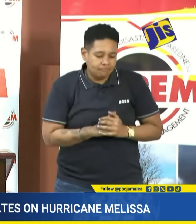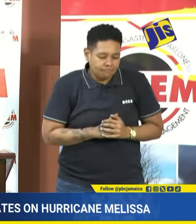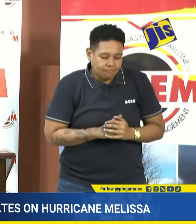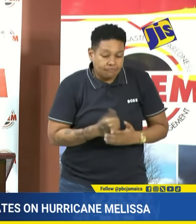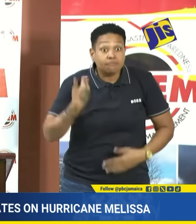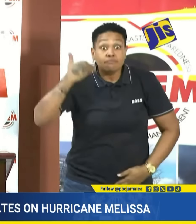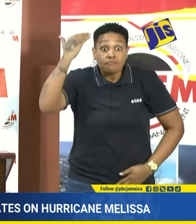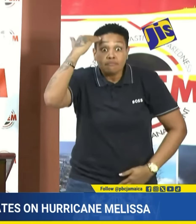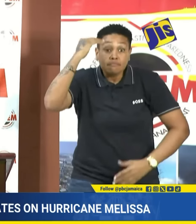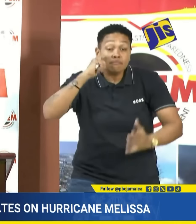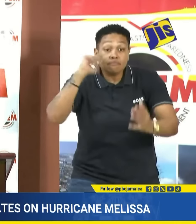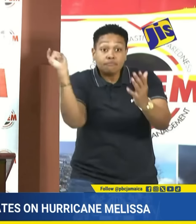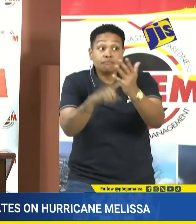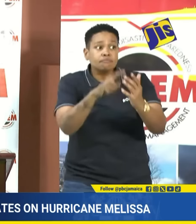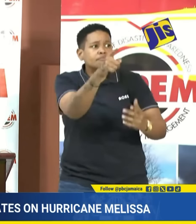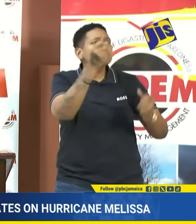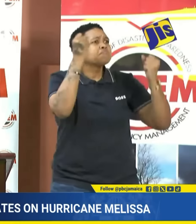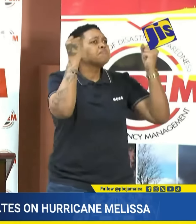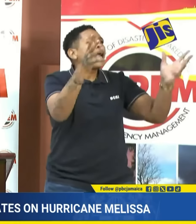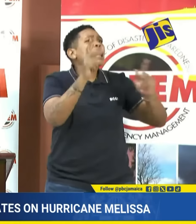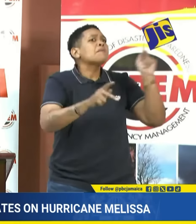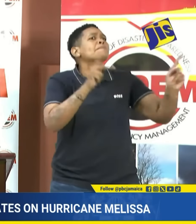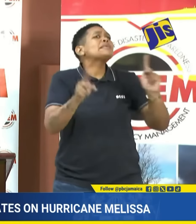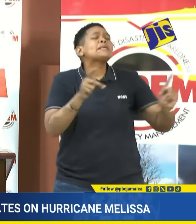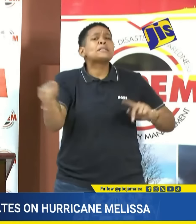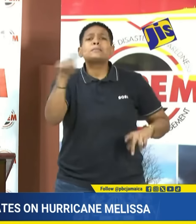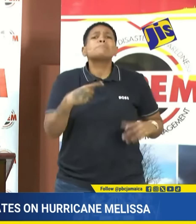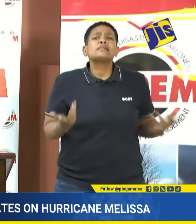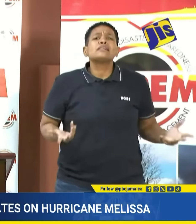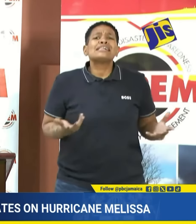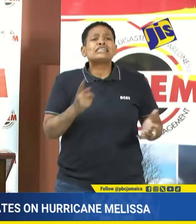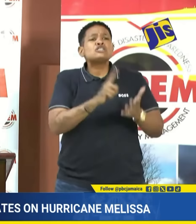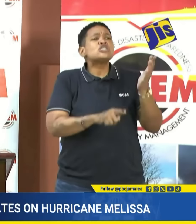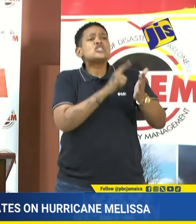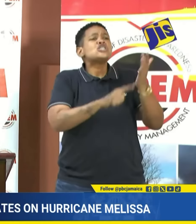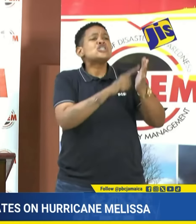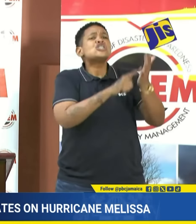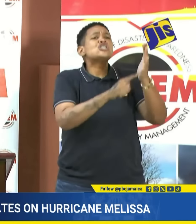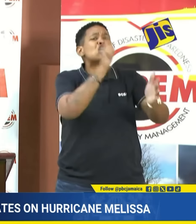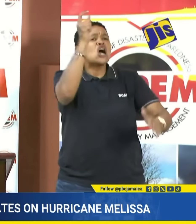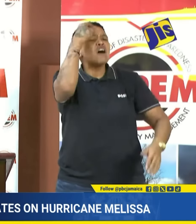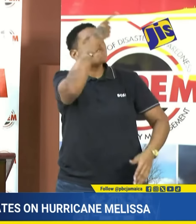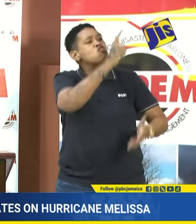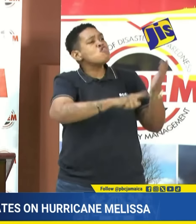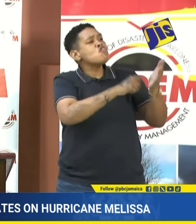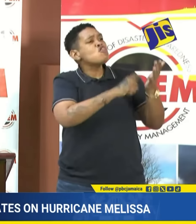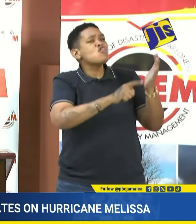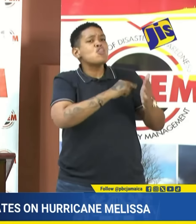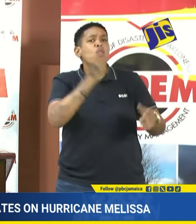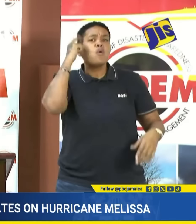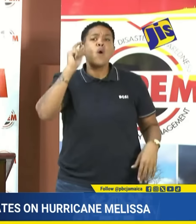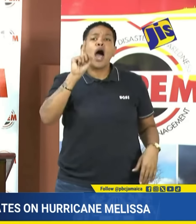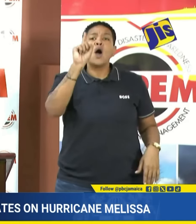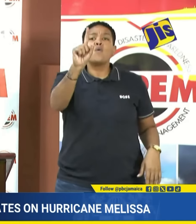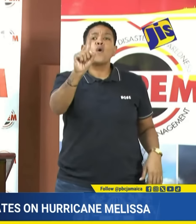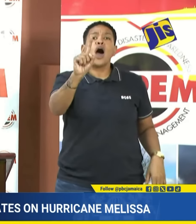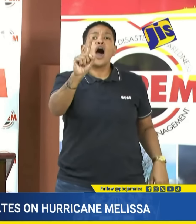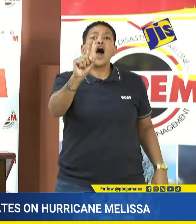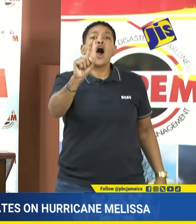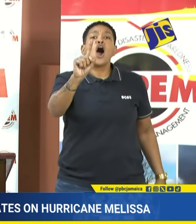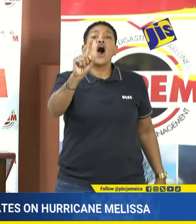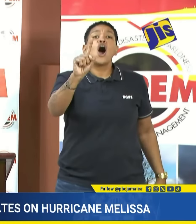And I noticed that a lot of people is criticizing the government because there is one homeless man